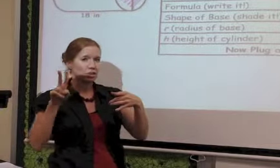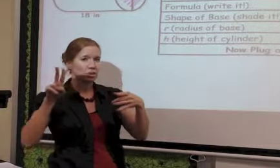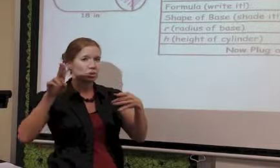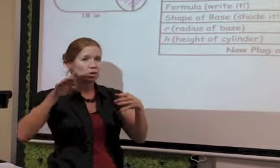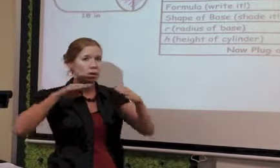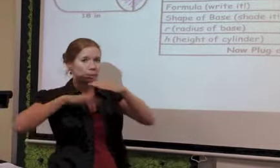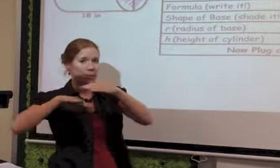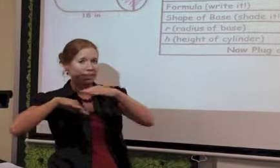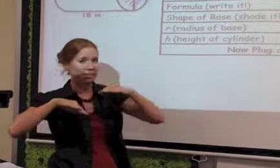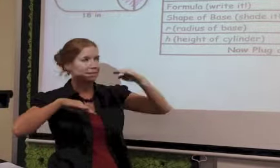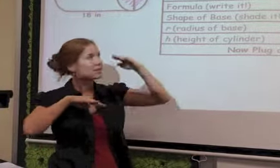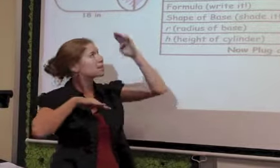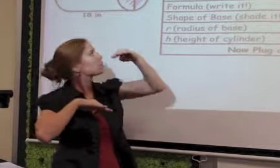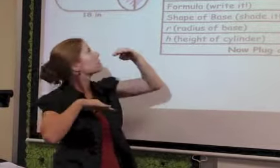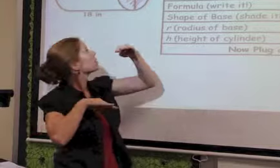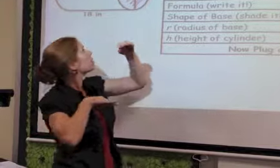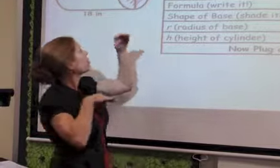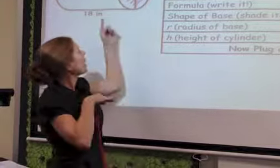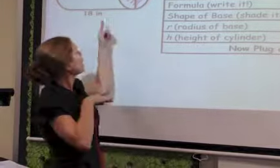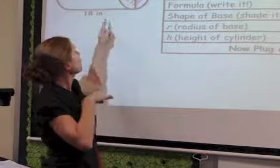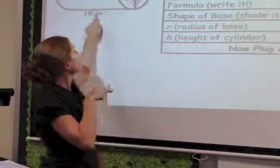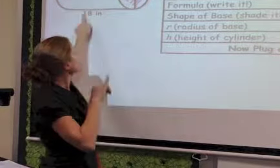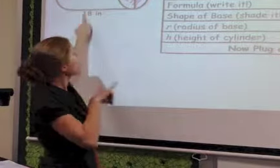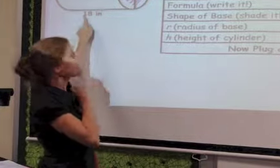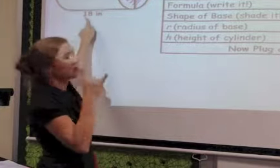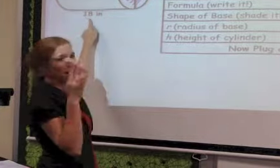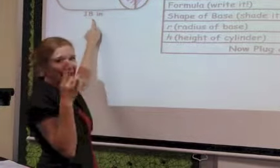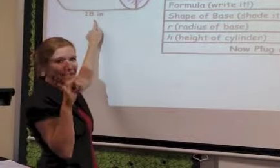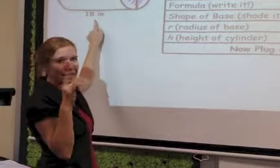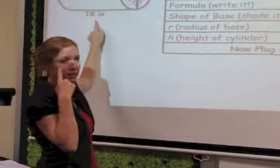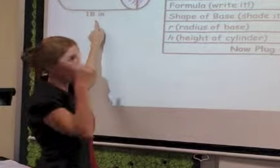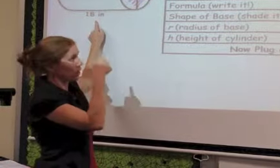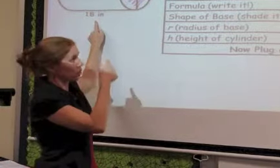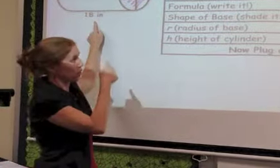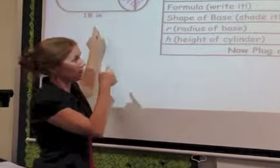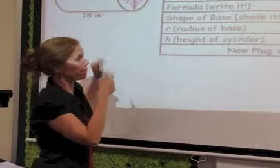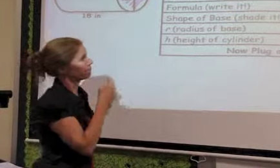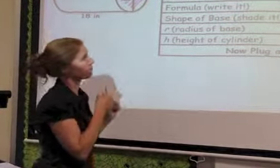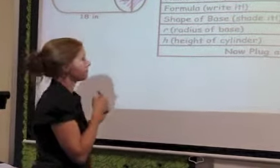two bases. Okay, so that's going to be 18 for this one.